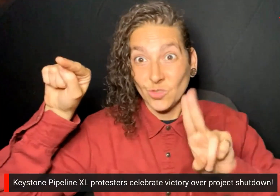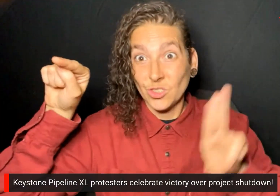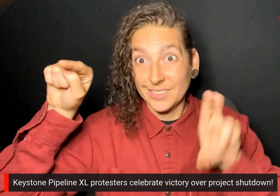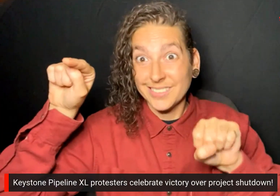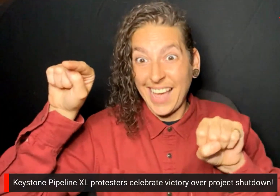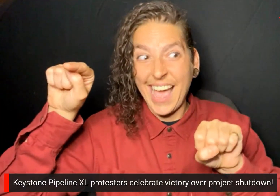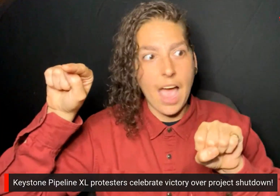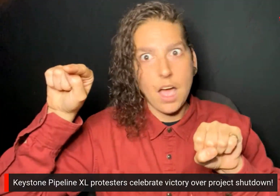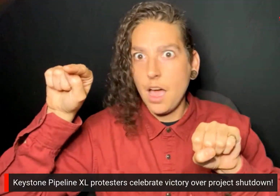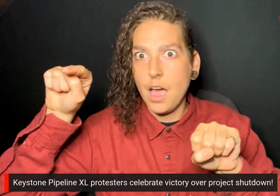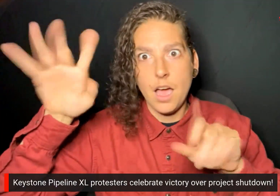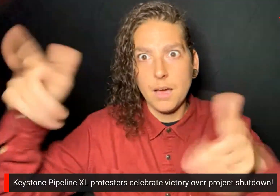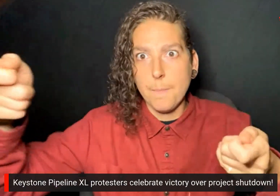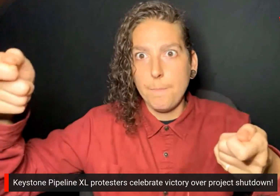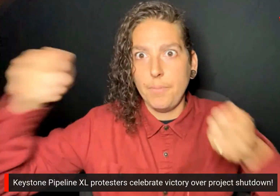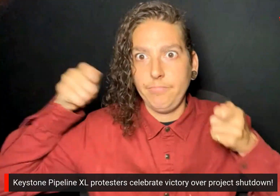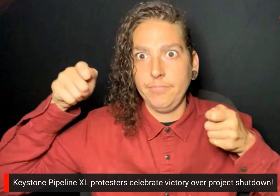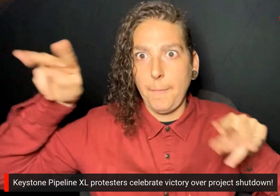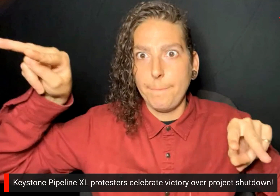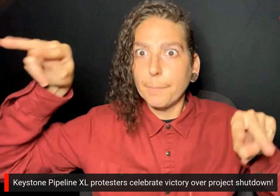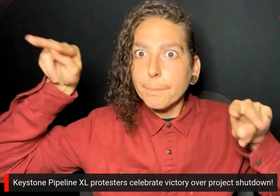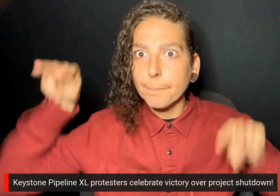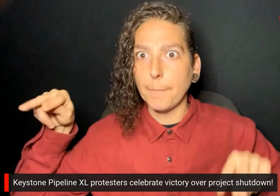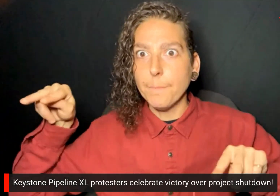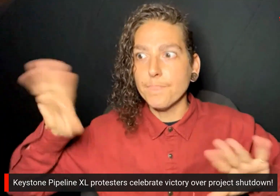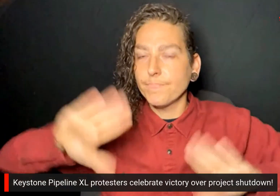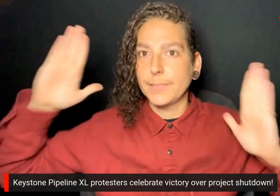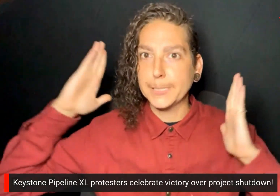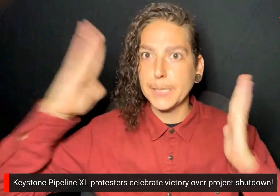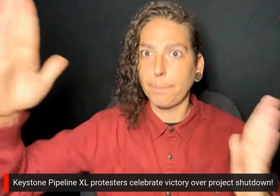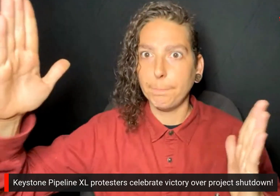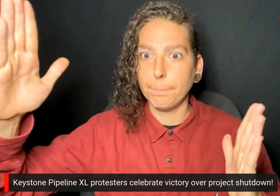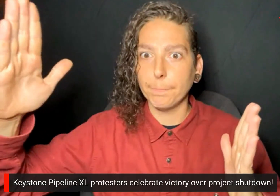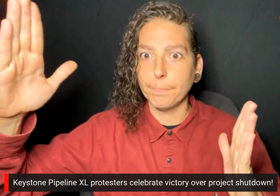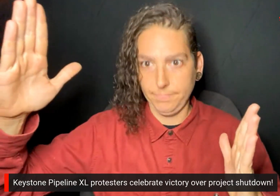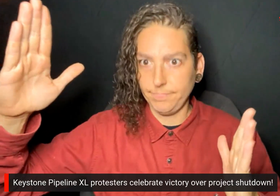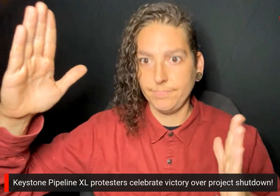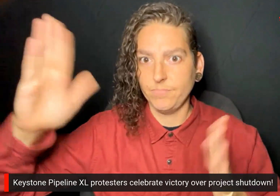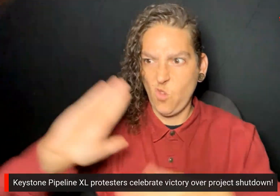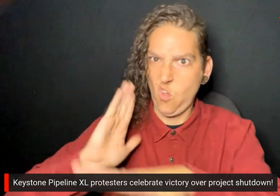States, pulled the plug on the controversial project.